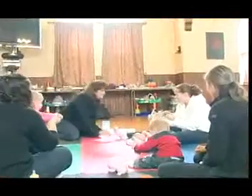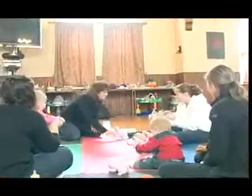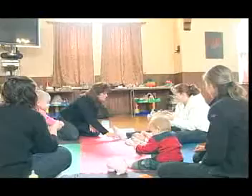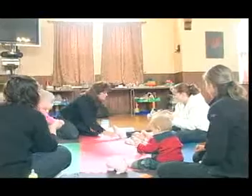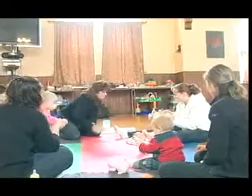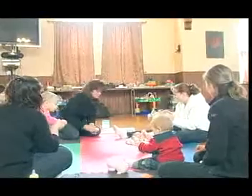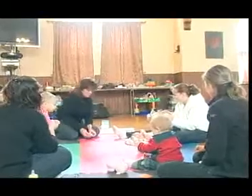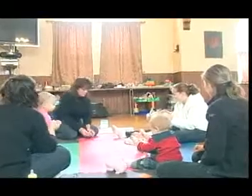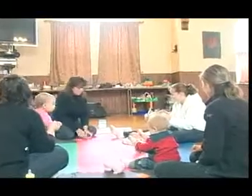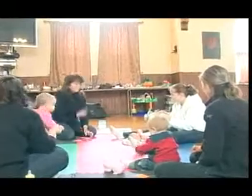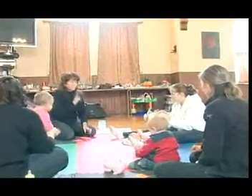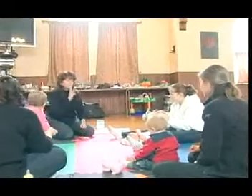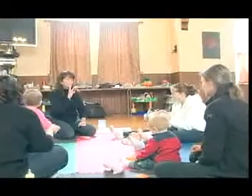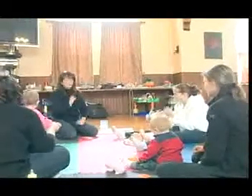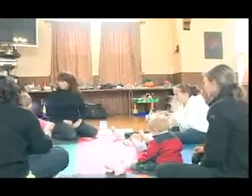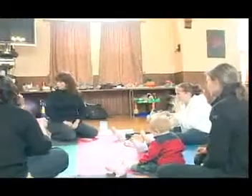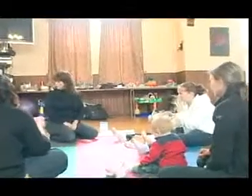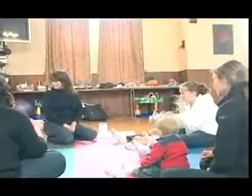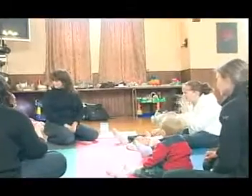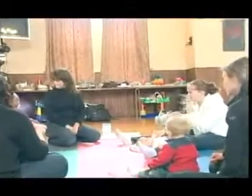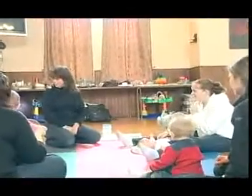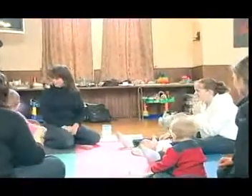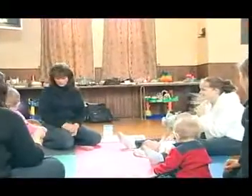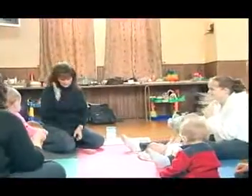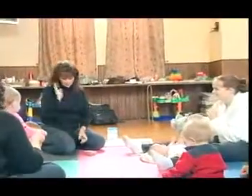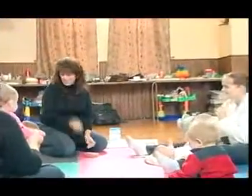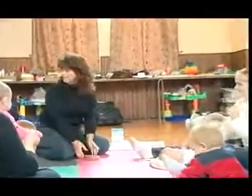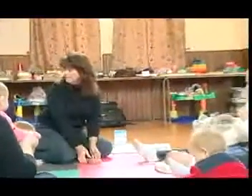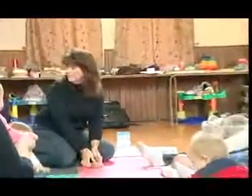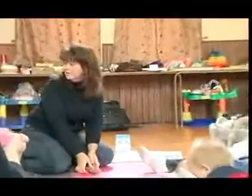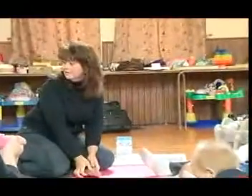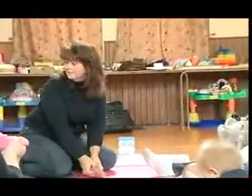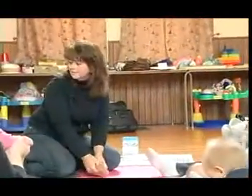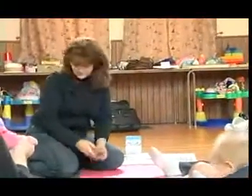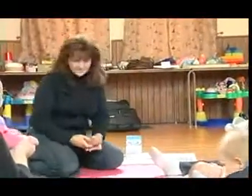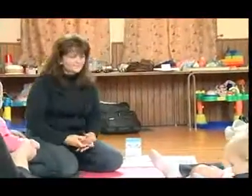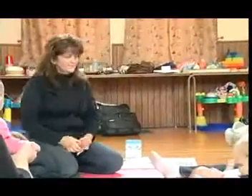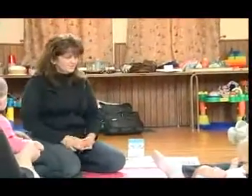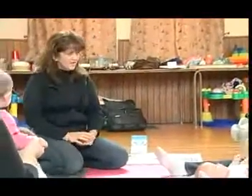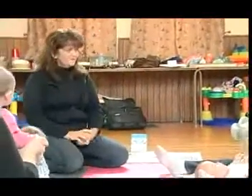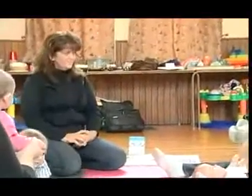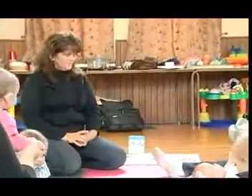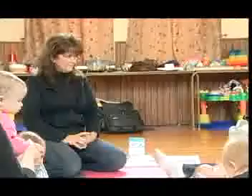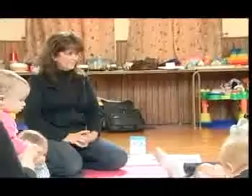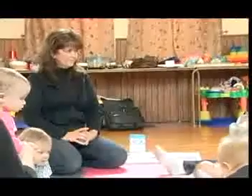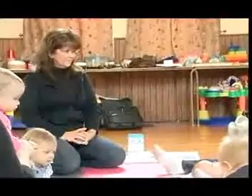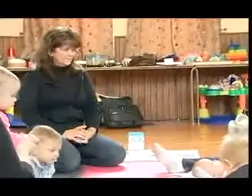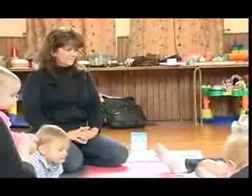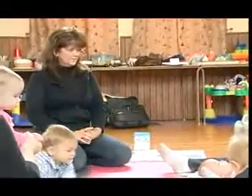Slotz-Gray is the instructor for the London chapter. She says sign language reduces the frustration of trying to communicate, and it not only gets the hands